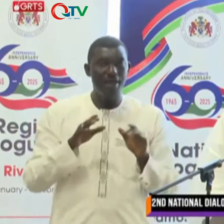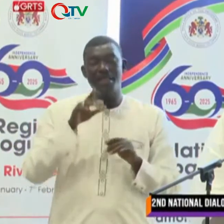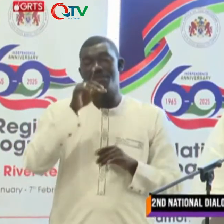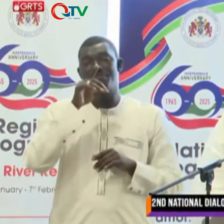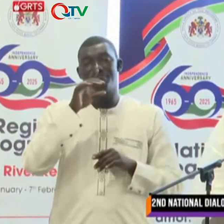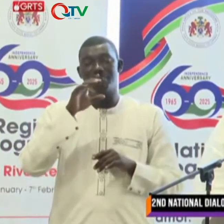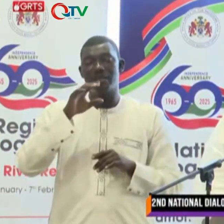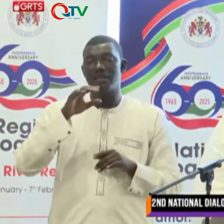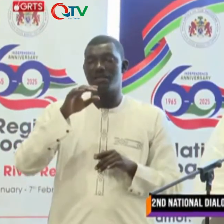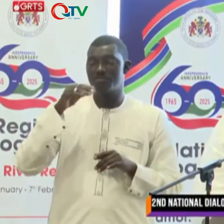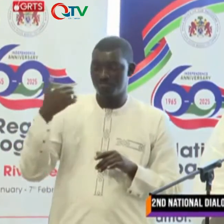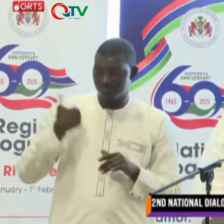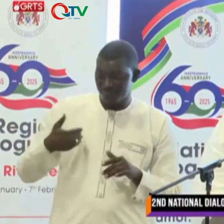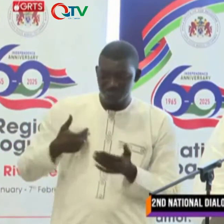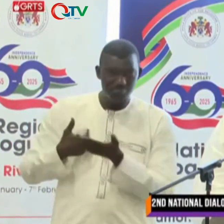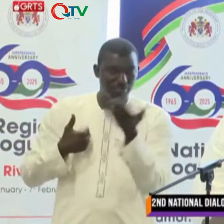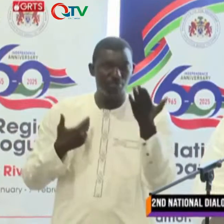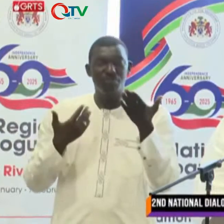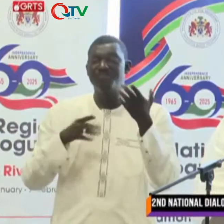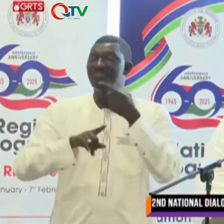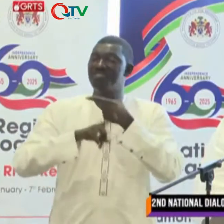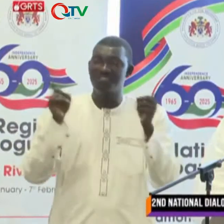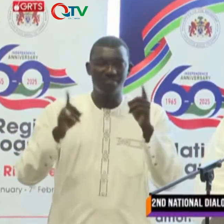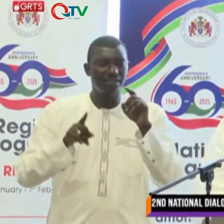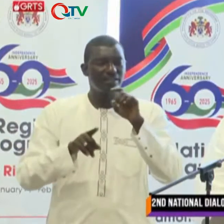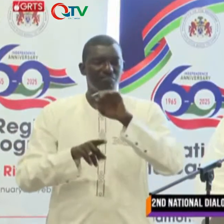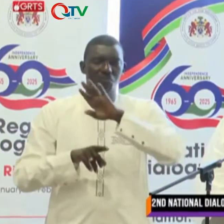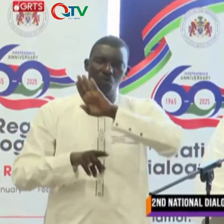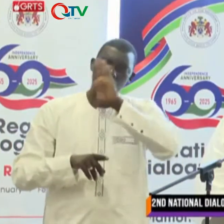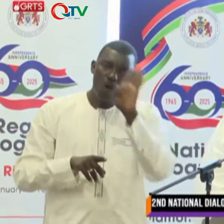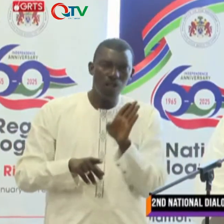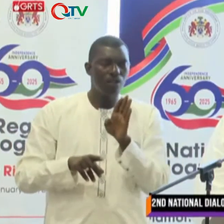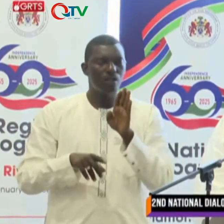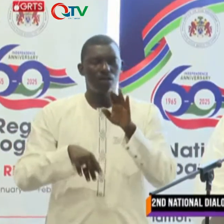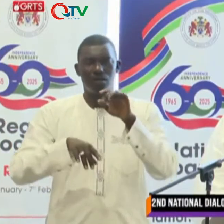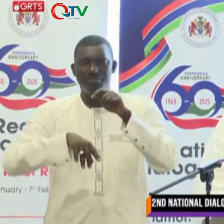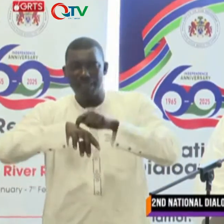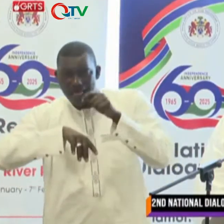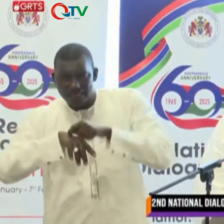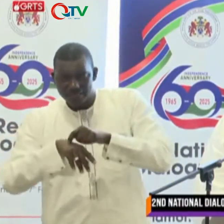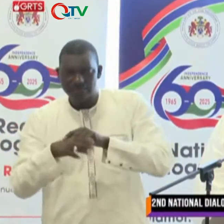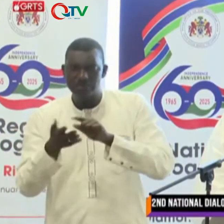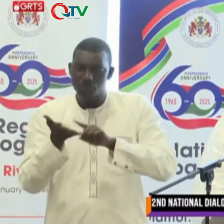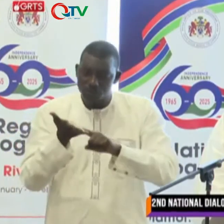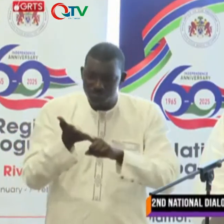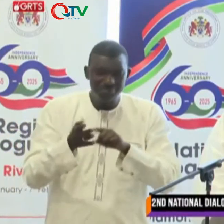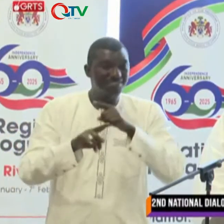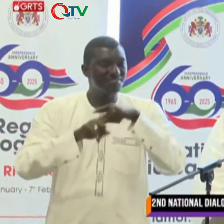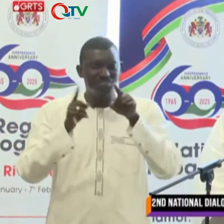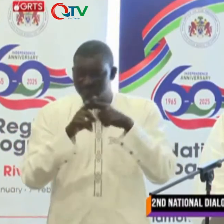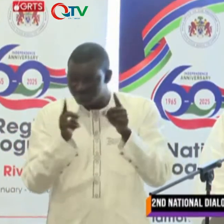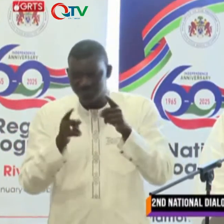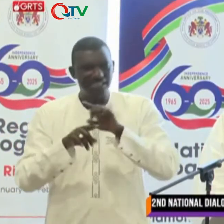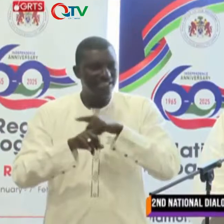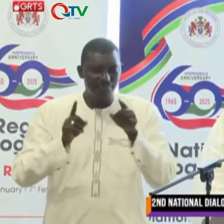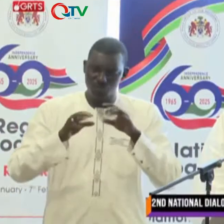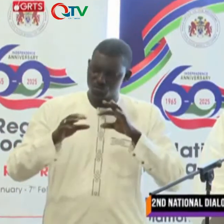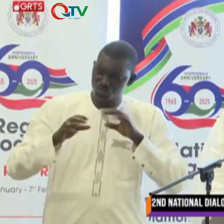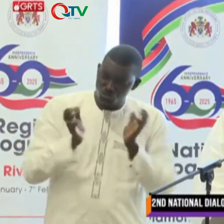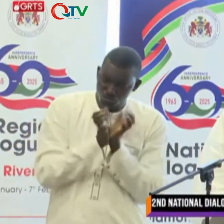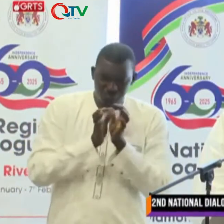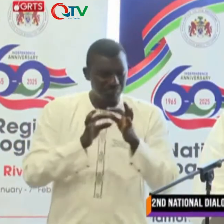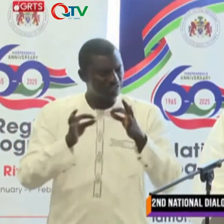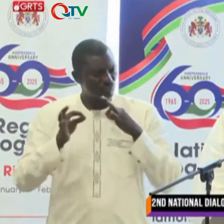Mankind of different races, of different ethnic groups, of different religious groups,